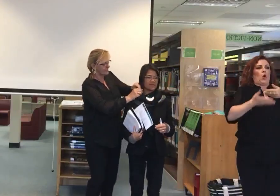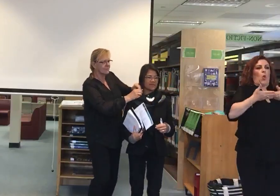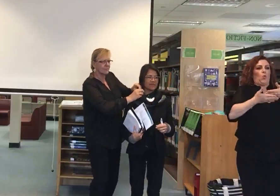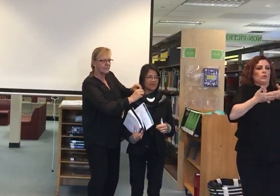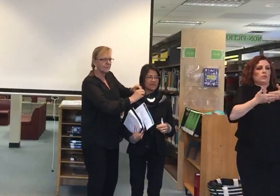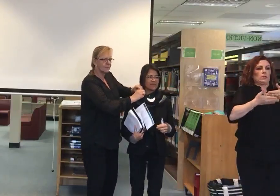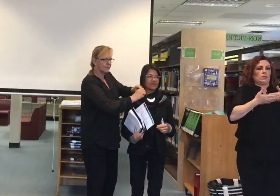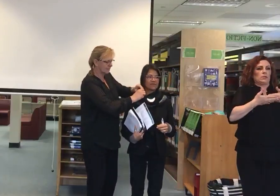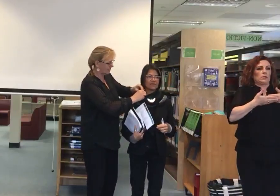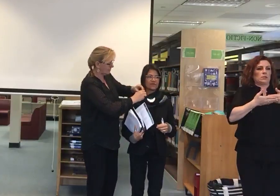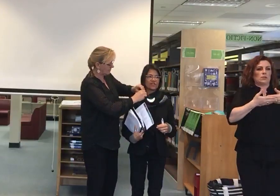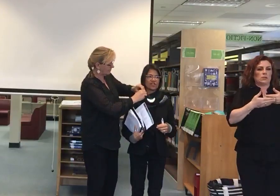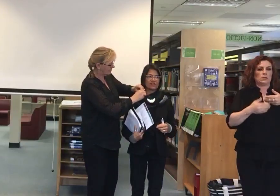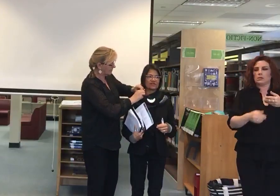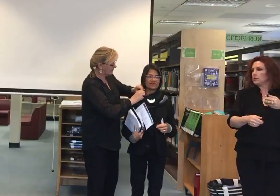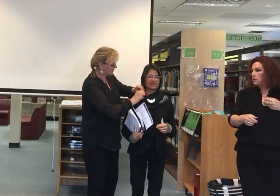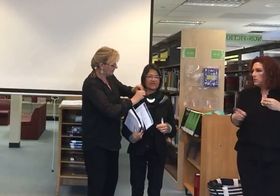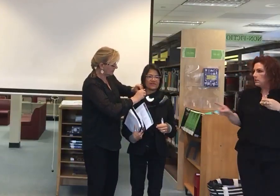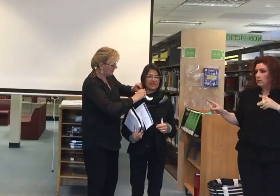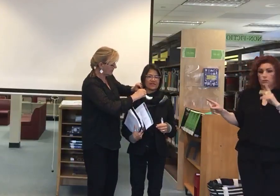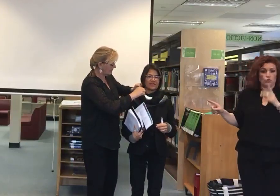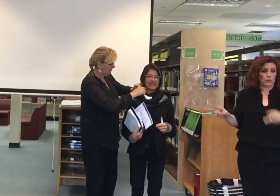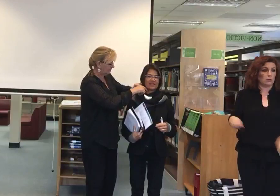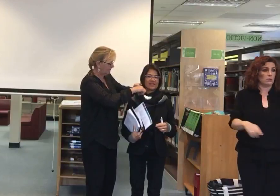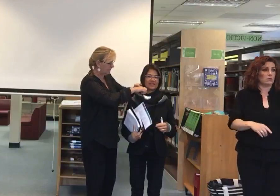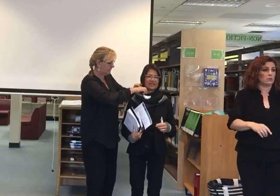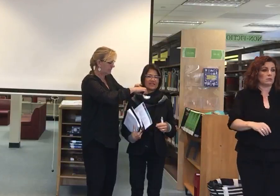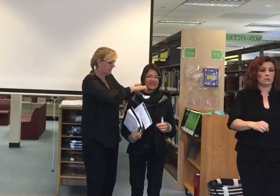It works better when it's closer up. Sure.